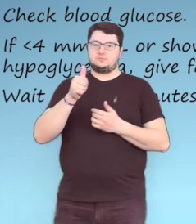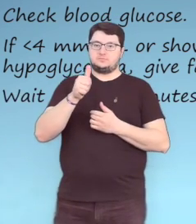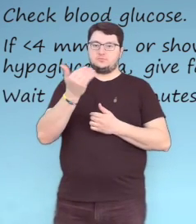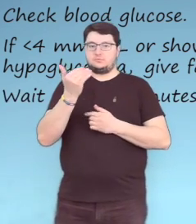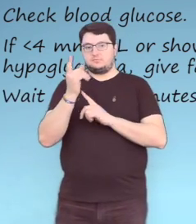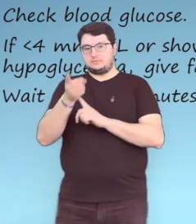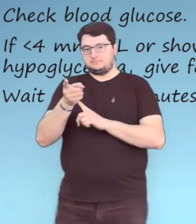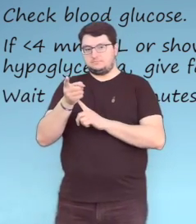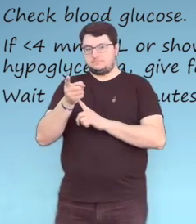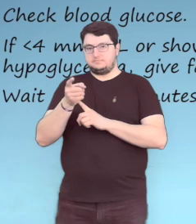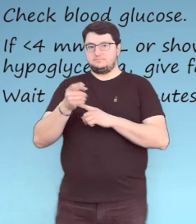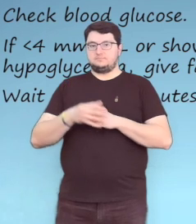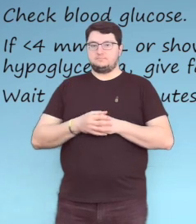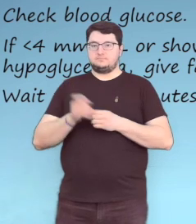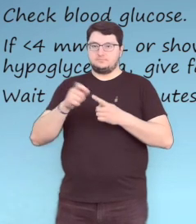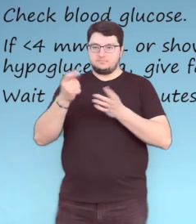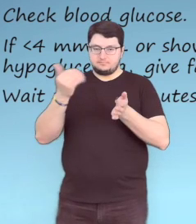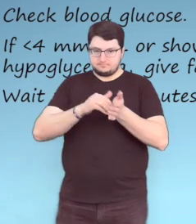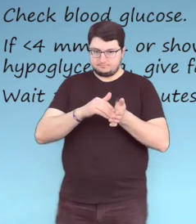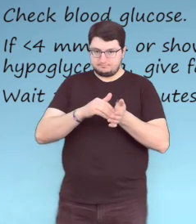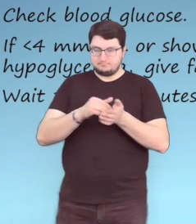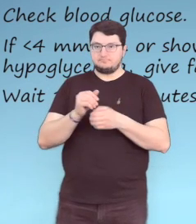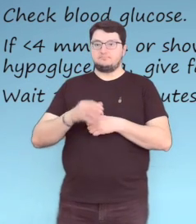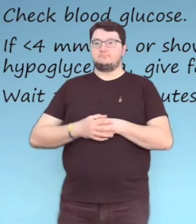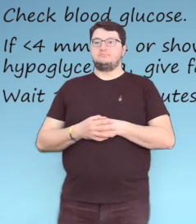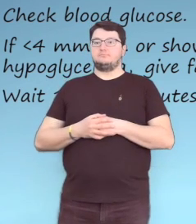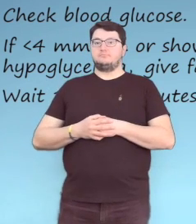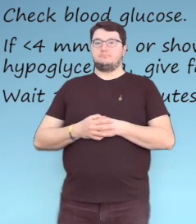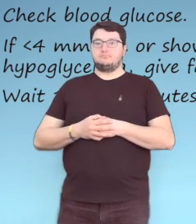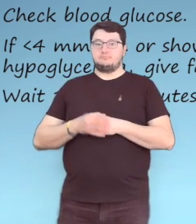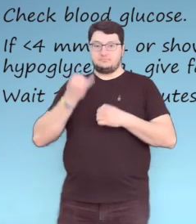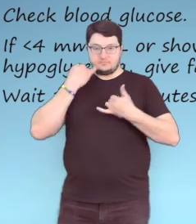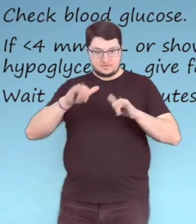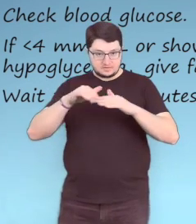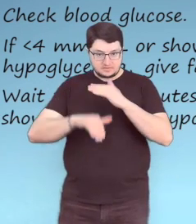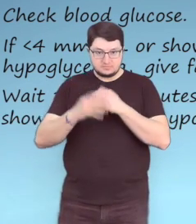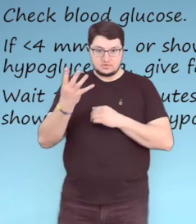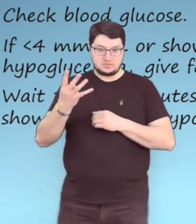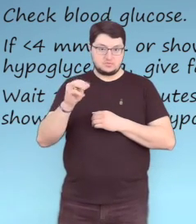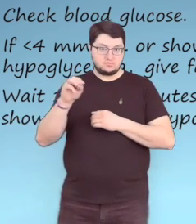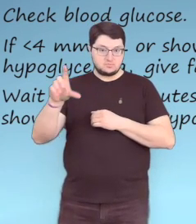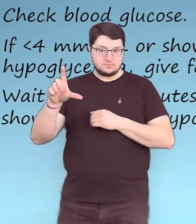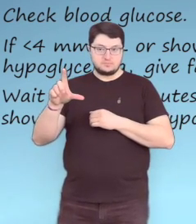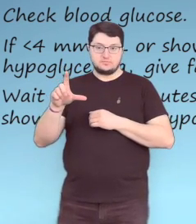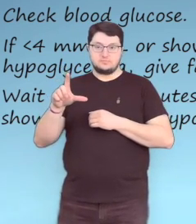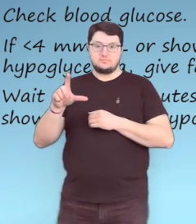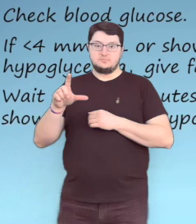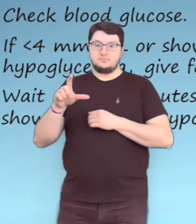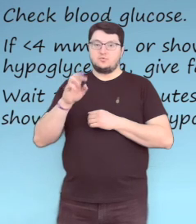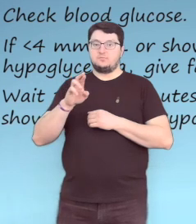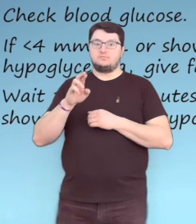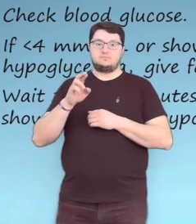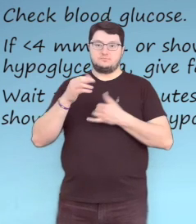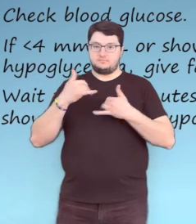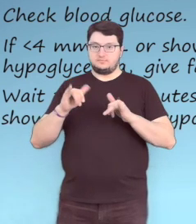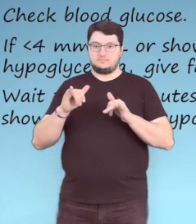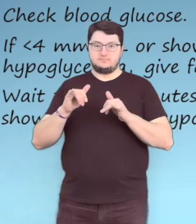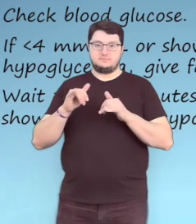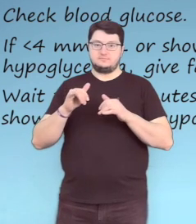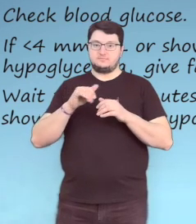Wait 10 to 15 minutes and check their blood glucose again. If it is less than 4 millimoles per liter,